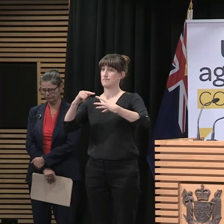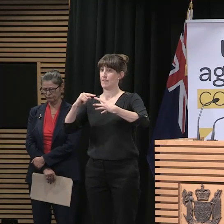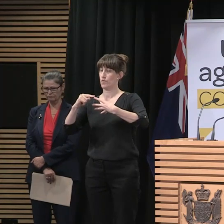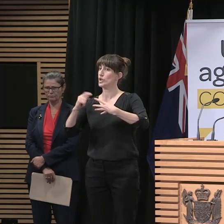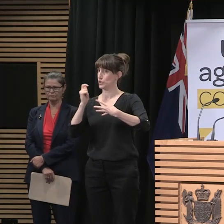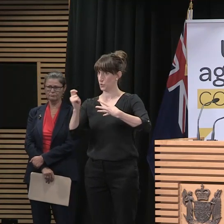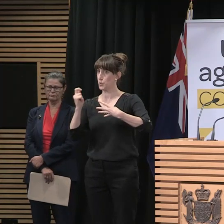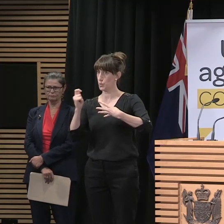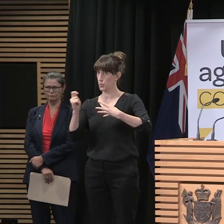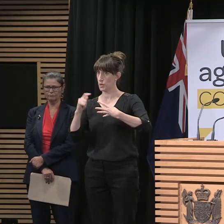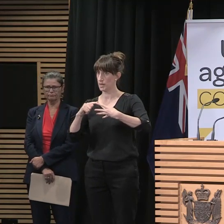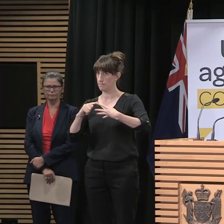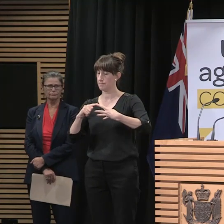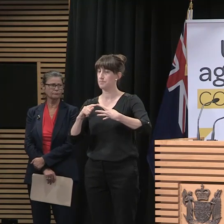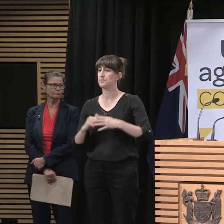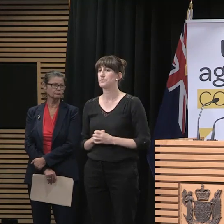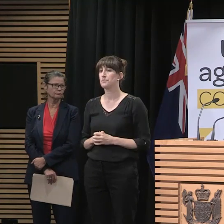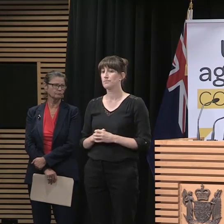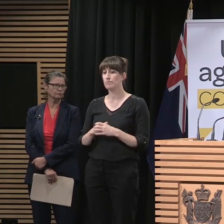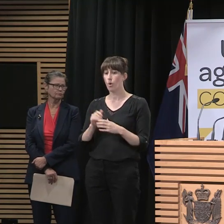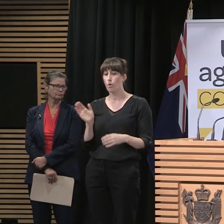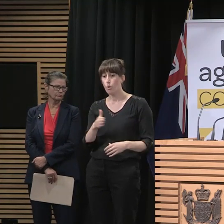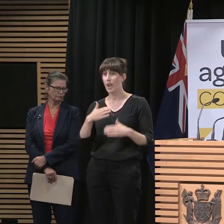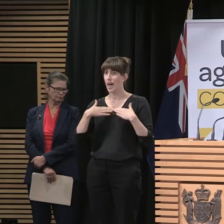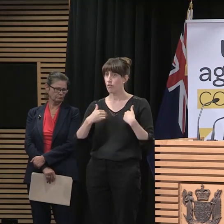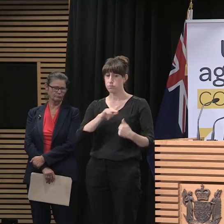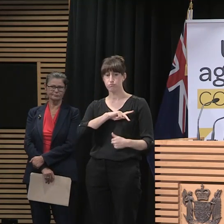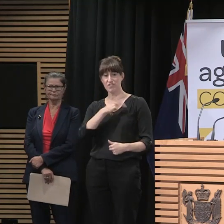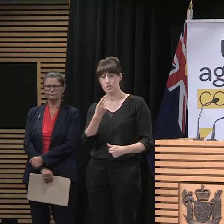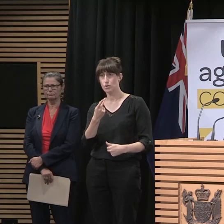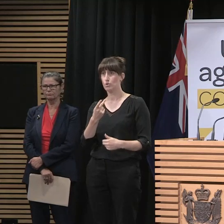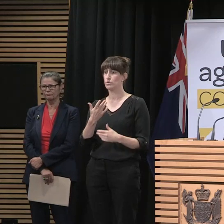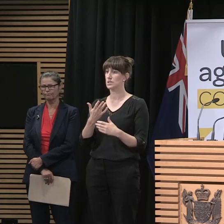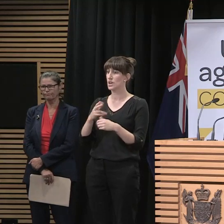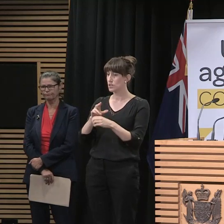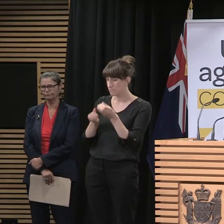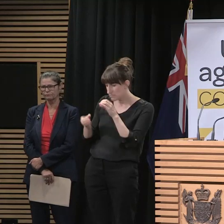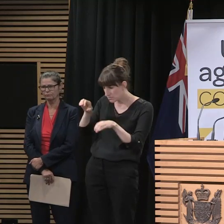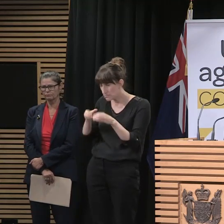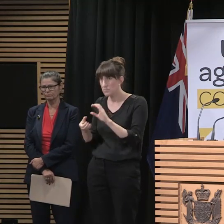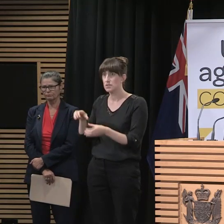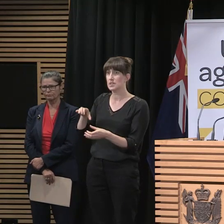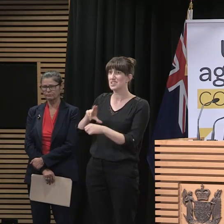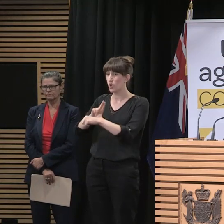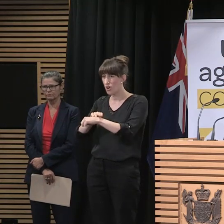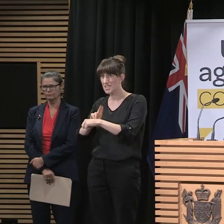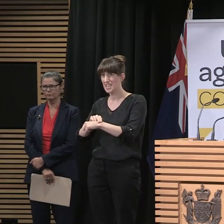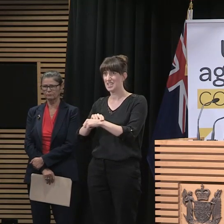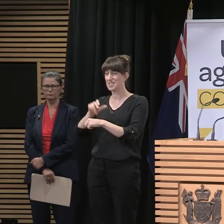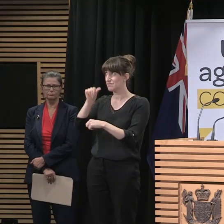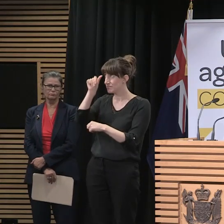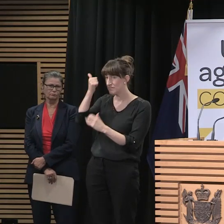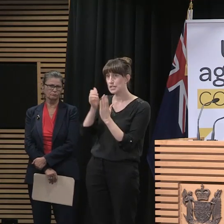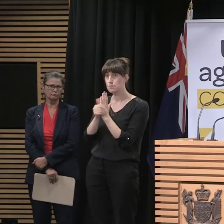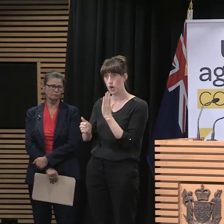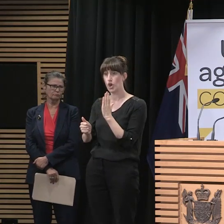amongst public health professionals, scientists, and a wide range of health professionals that it is